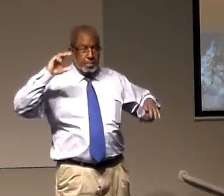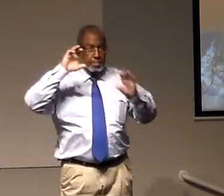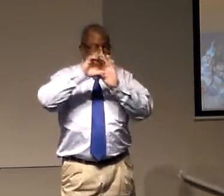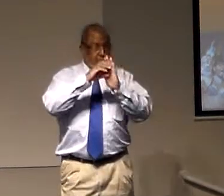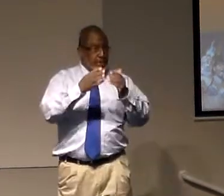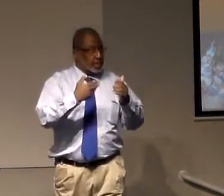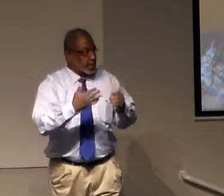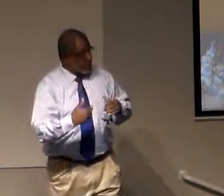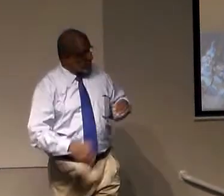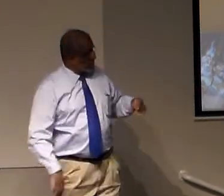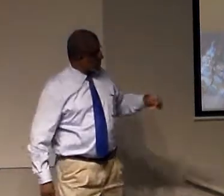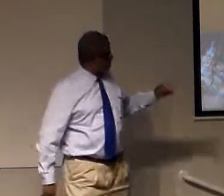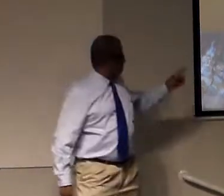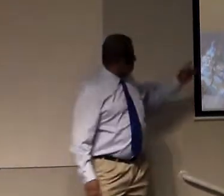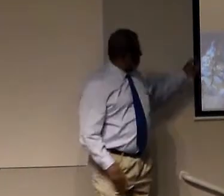yelling and screaming?